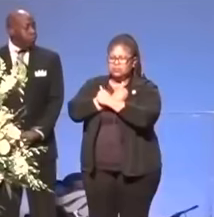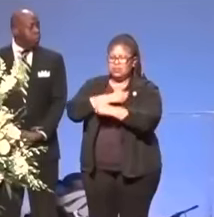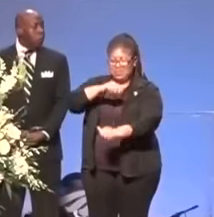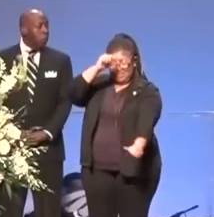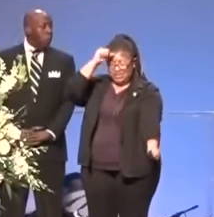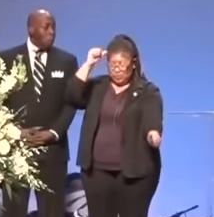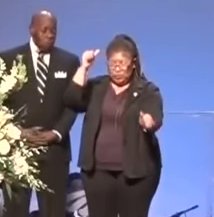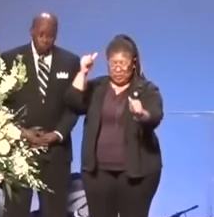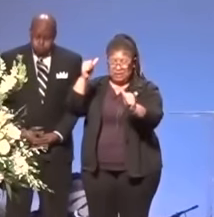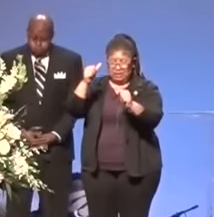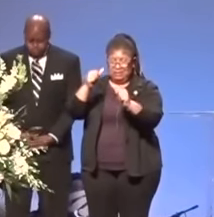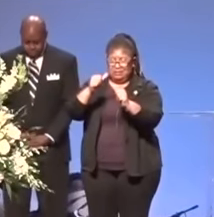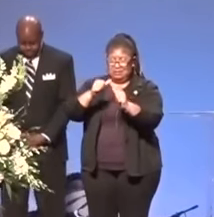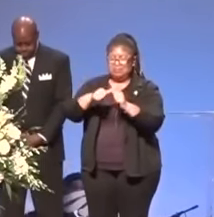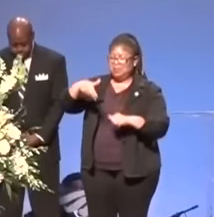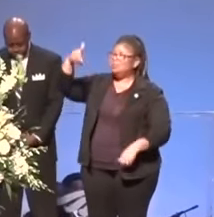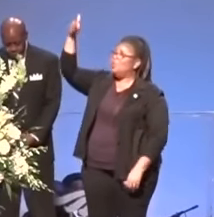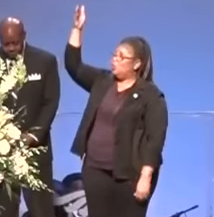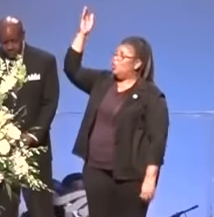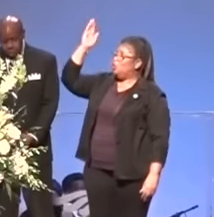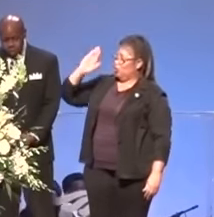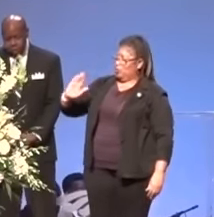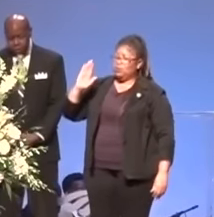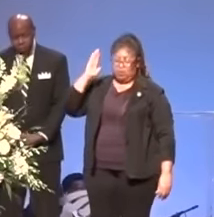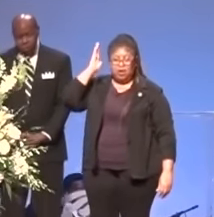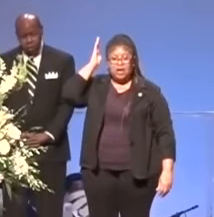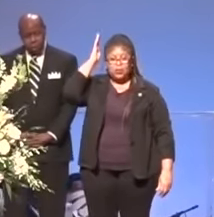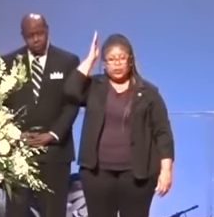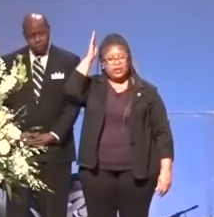remember God will